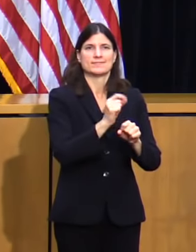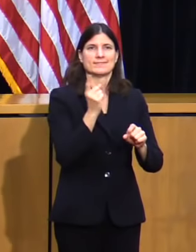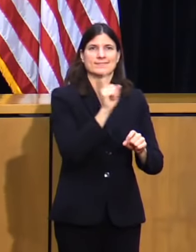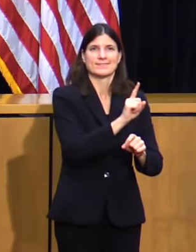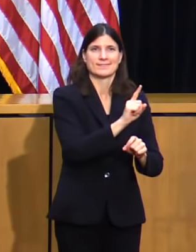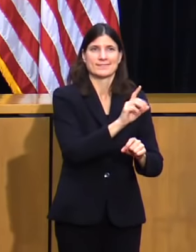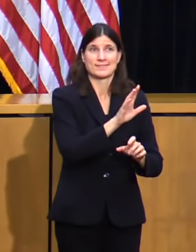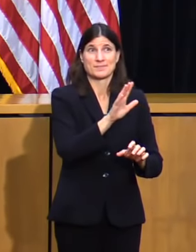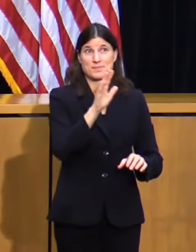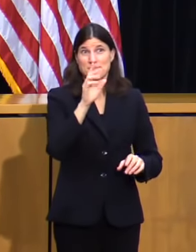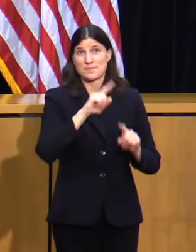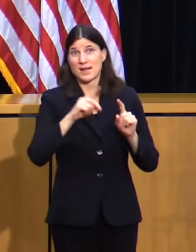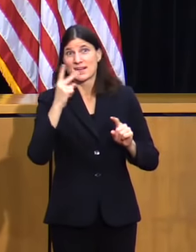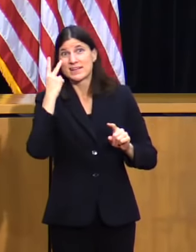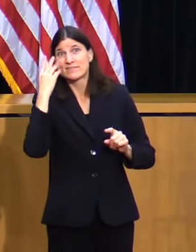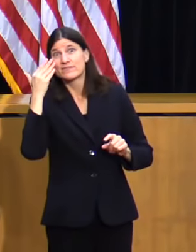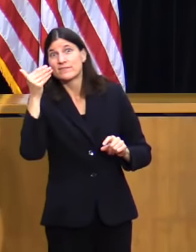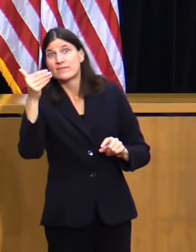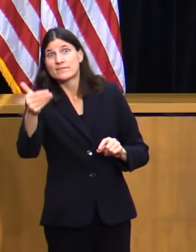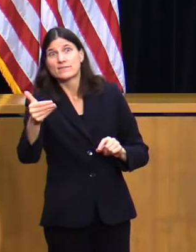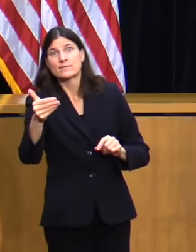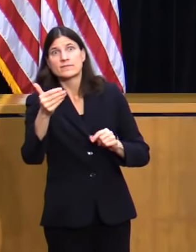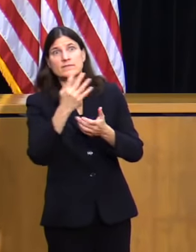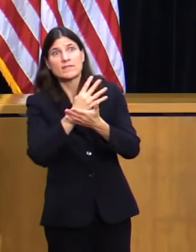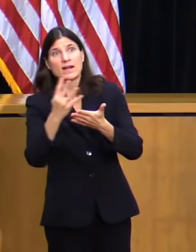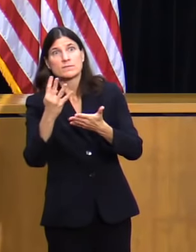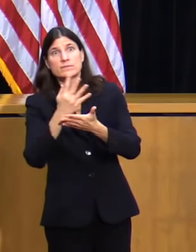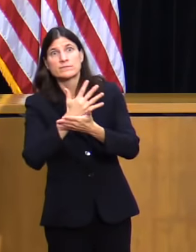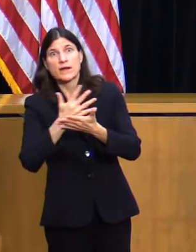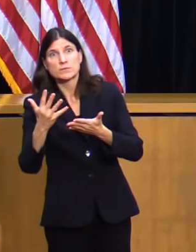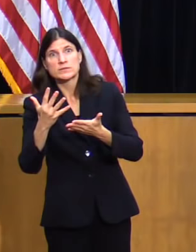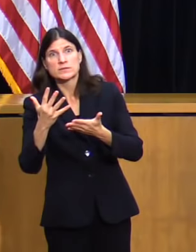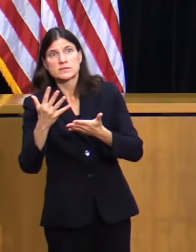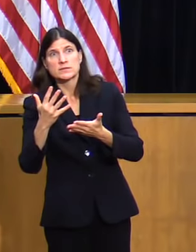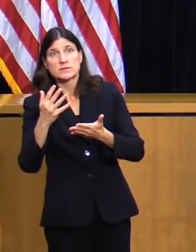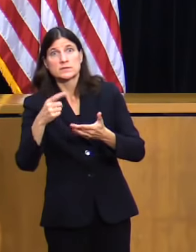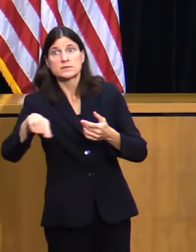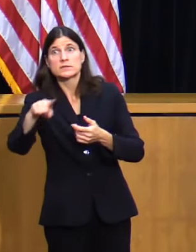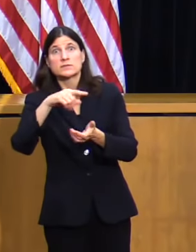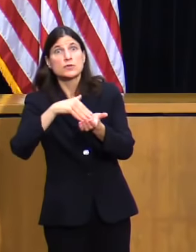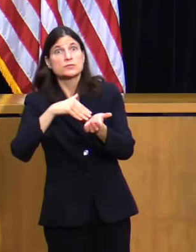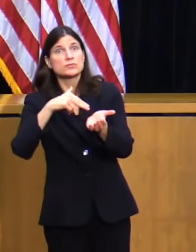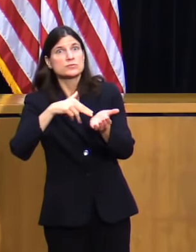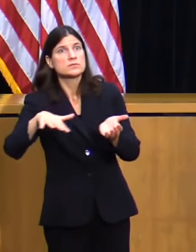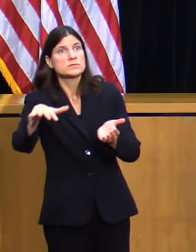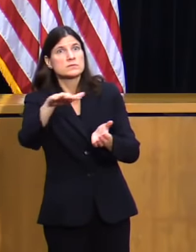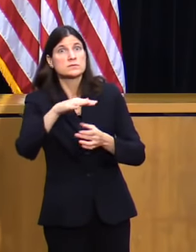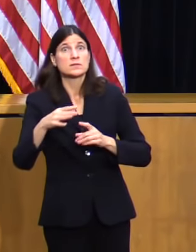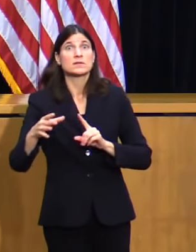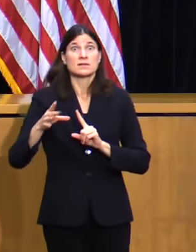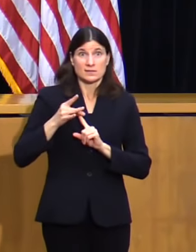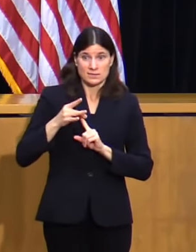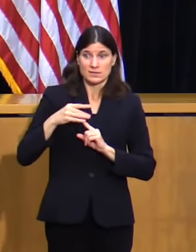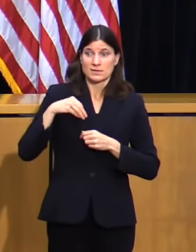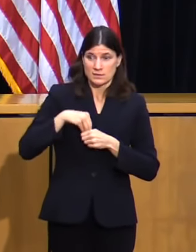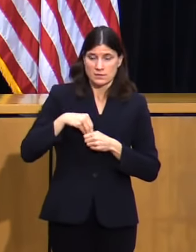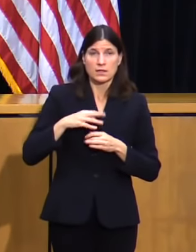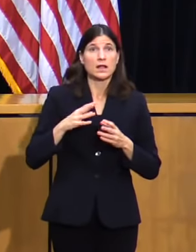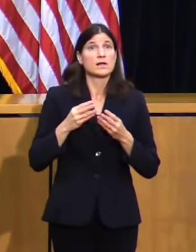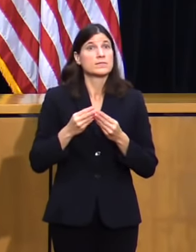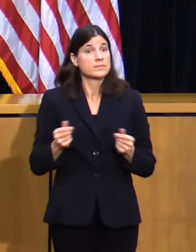of months. They're not infectious, they just have the 200 base pairs necessary to trigger a positive test under a PCR condition.